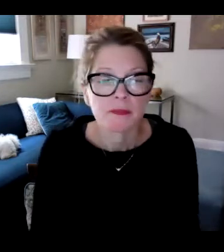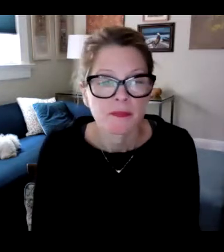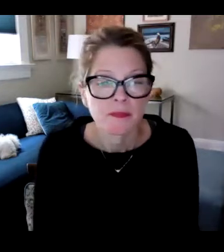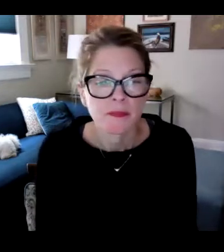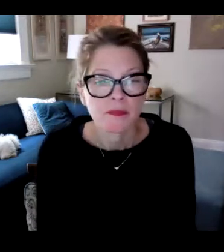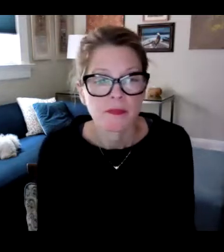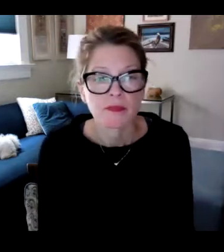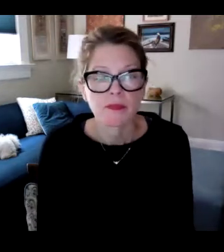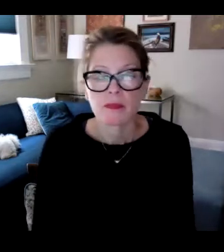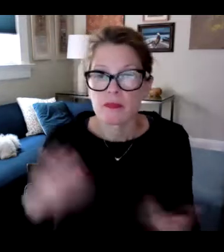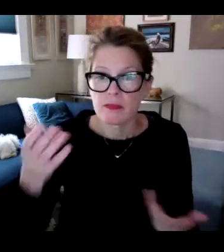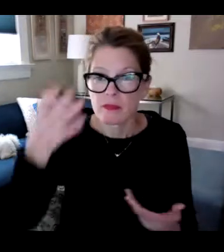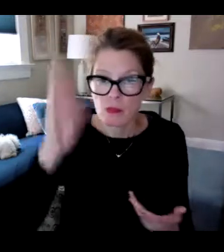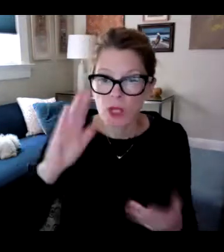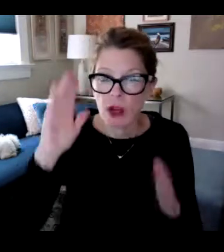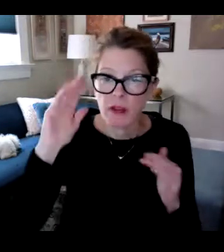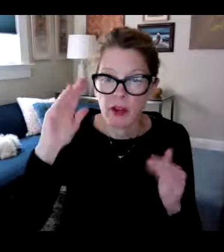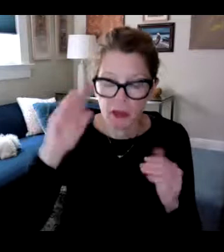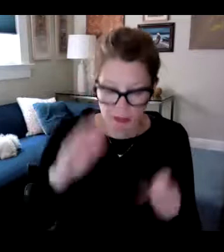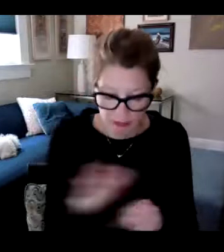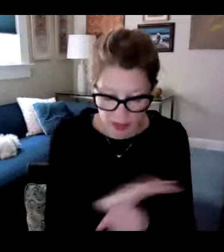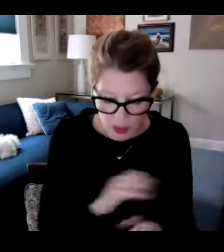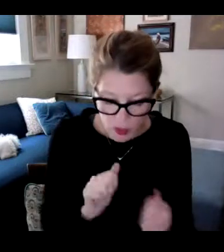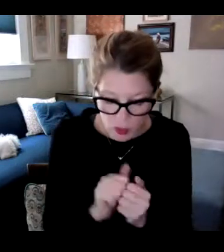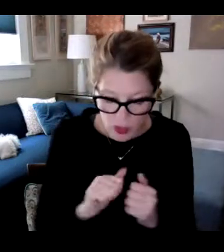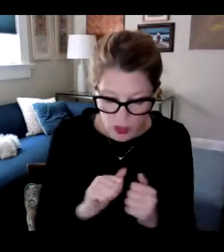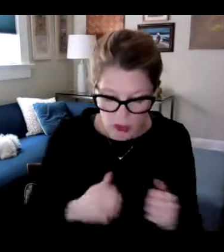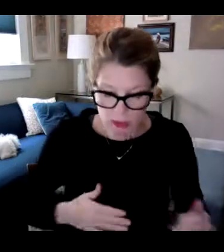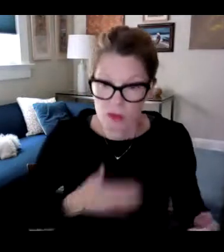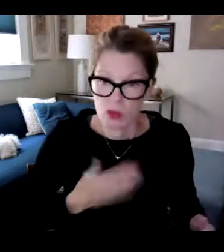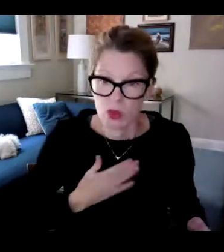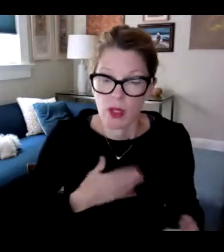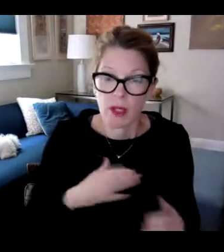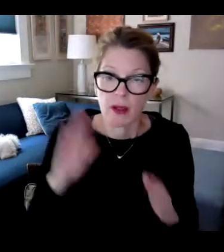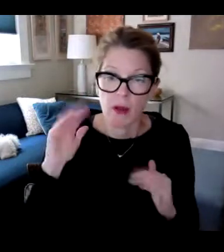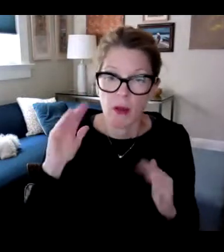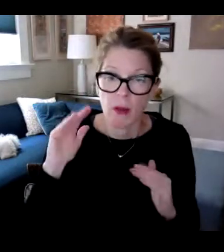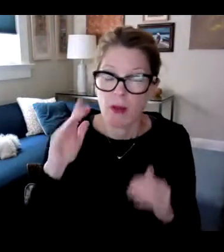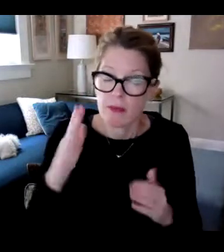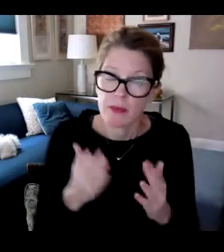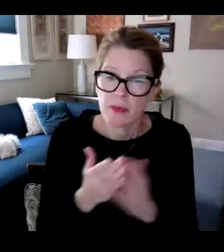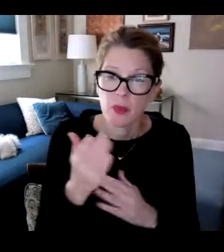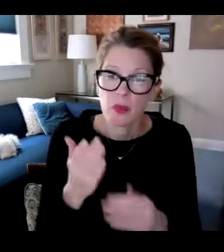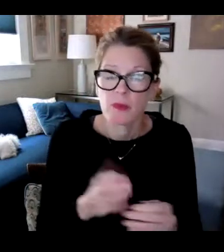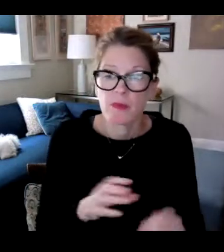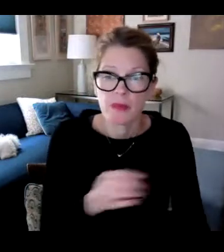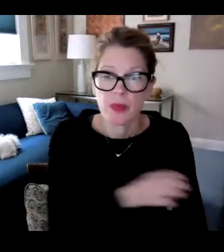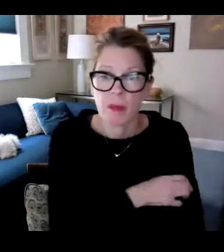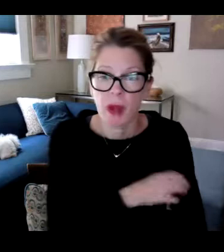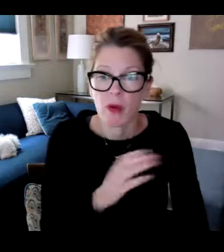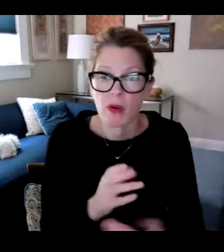May the God of hope fill us with all joy and peace in believing through the power of the Holy Spirit. Amen.